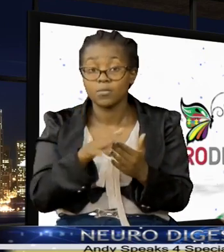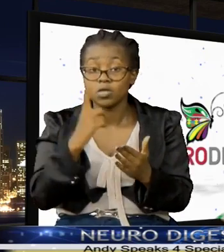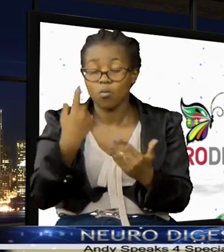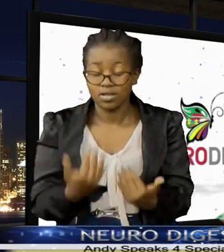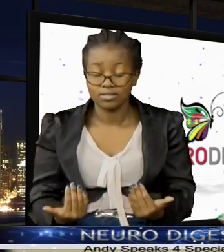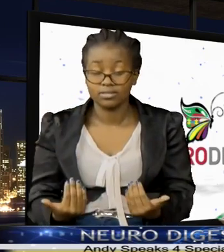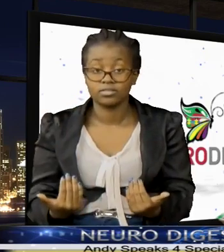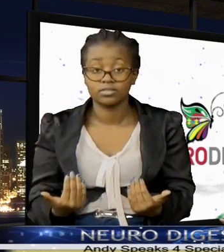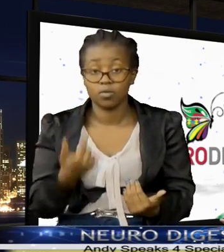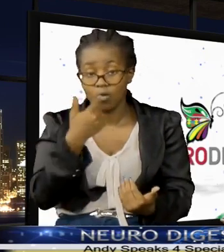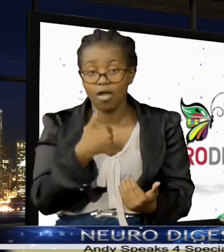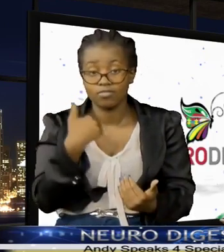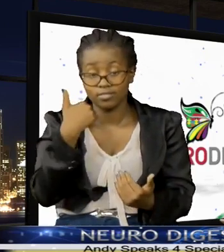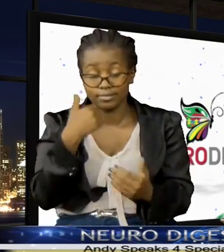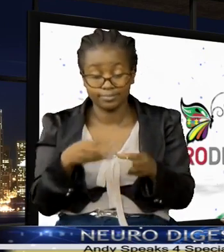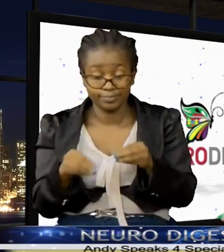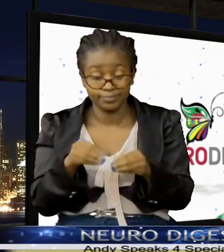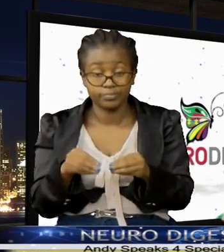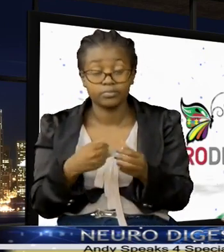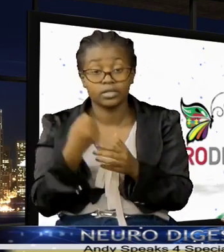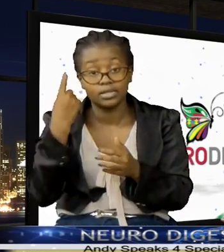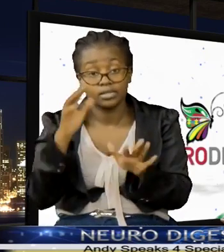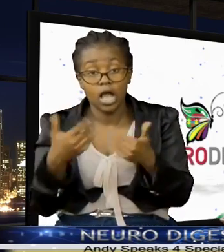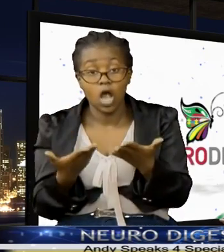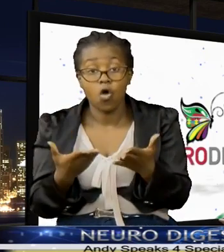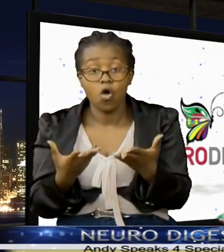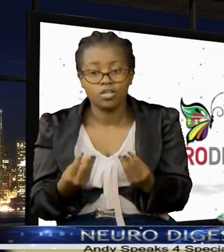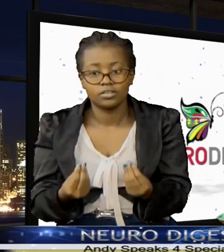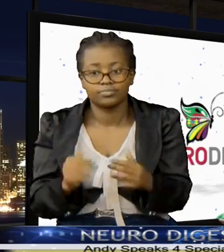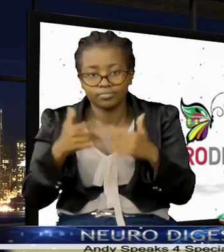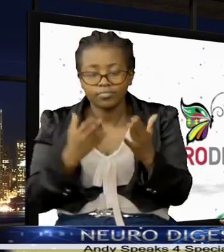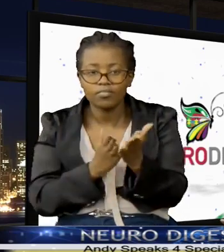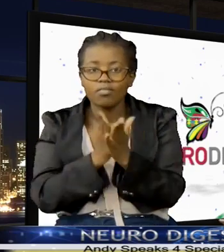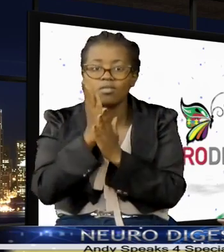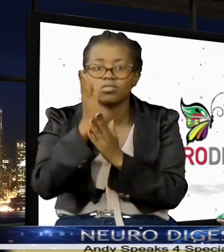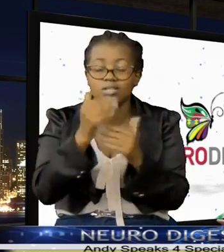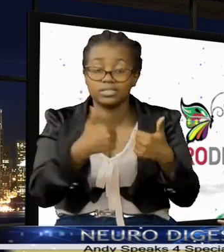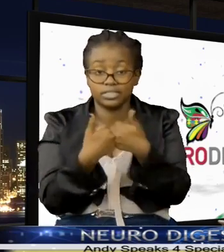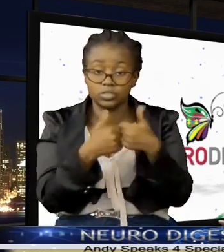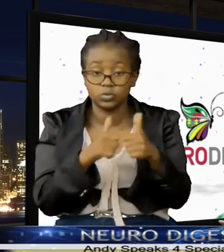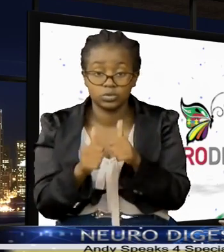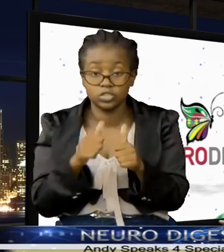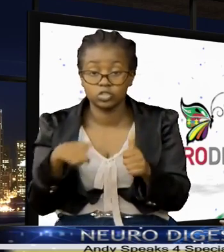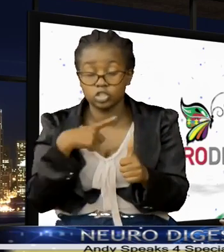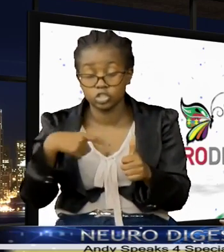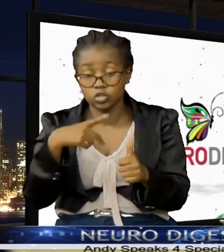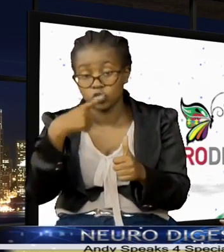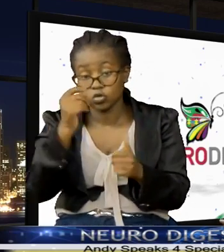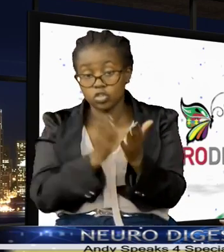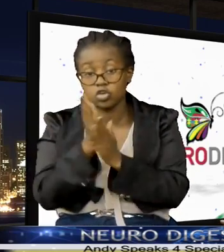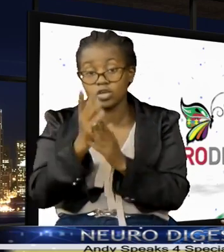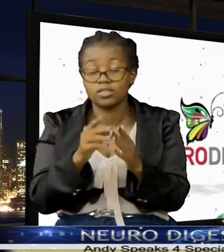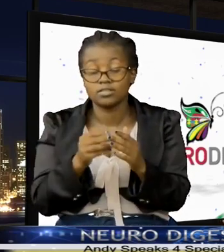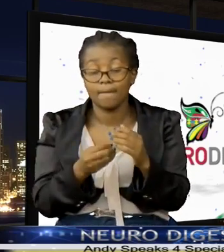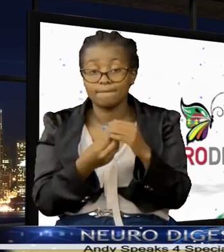can understand and see how they cope, and then hear how they've gone through the challenges that we go through as parents, the